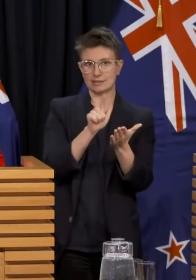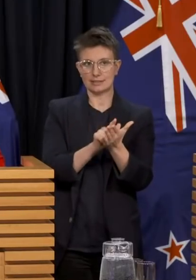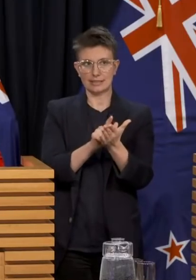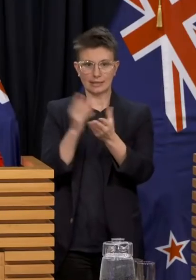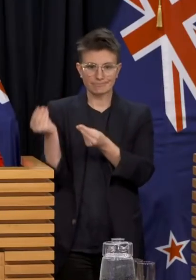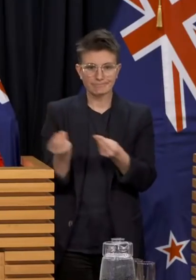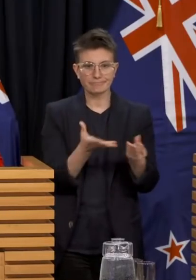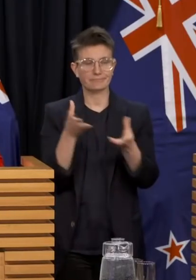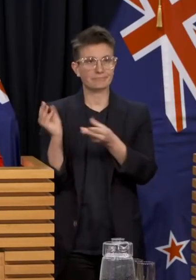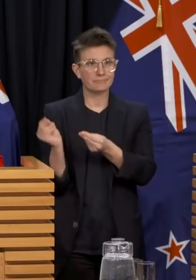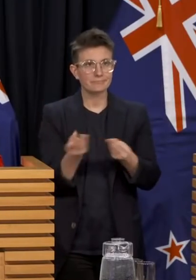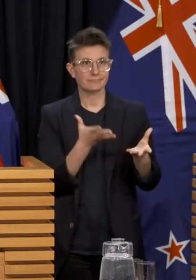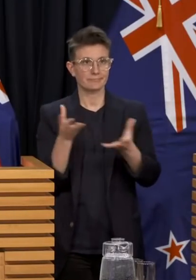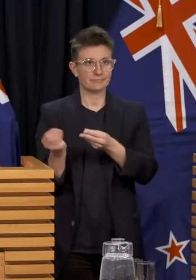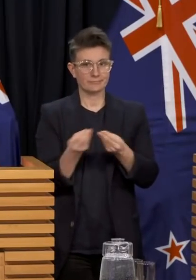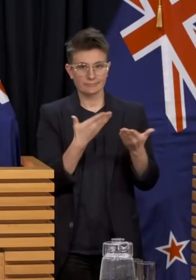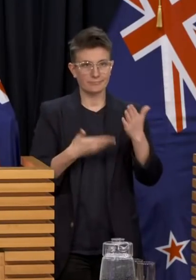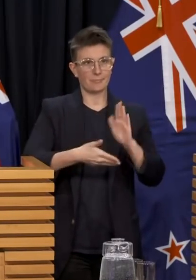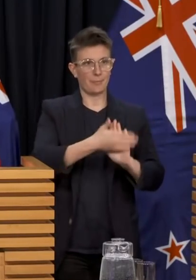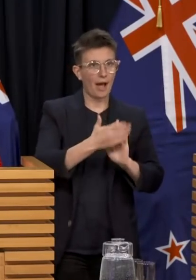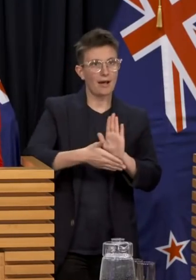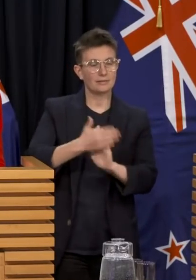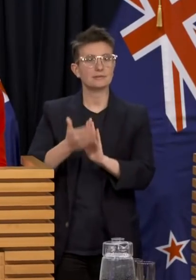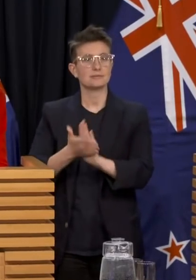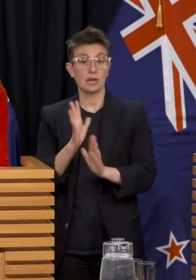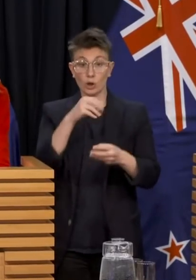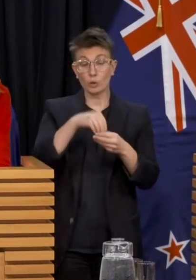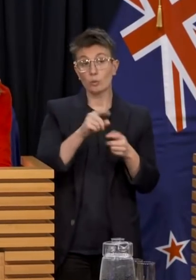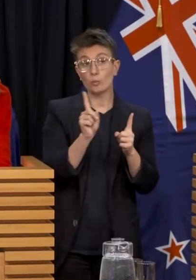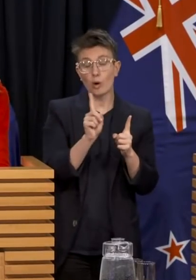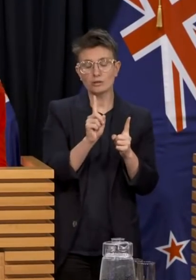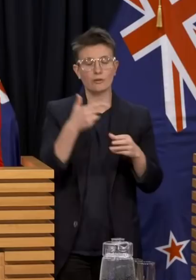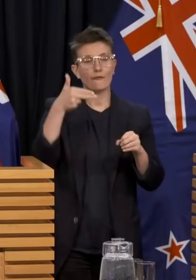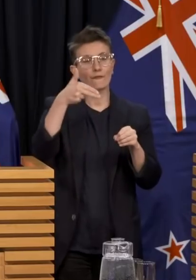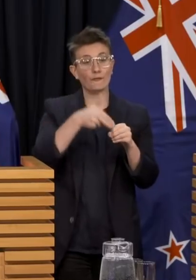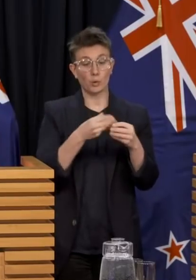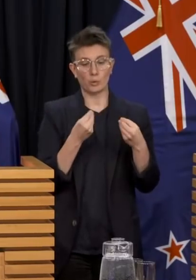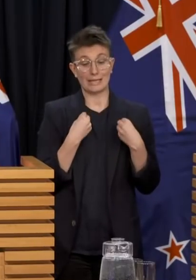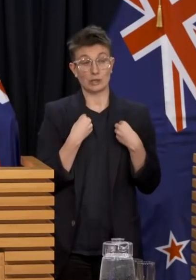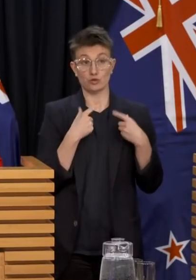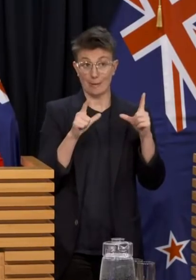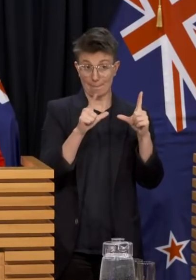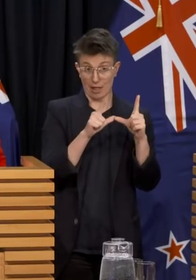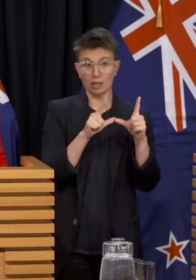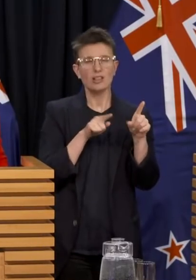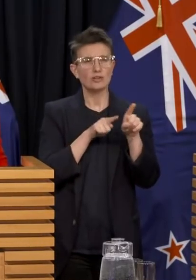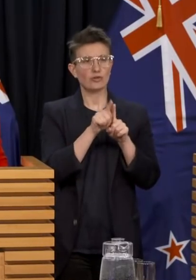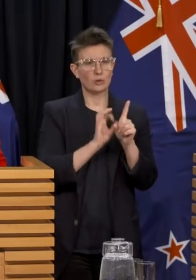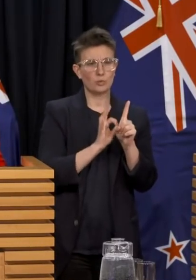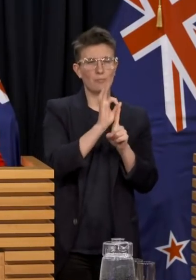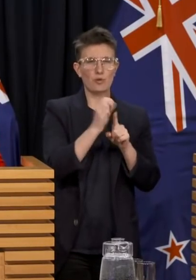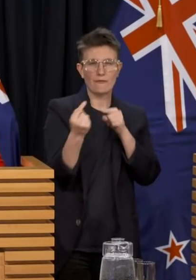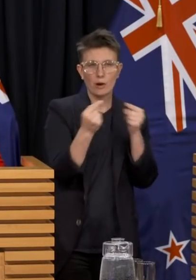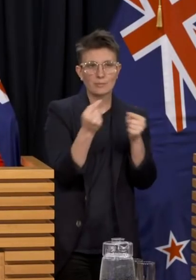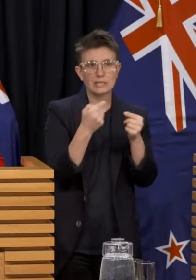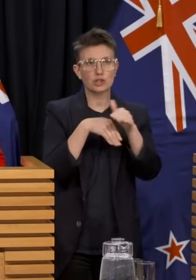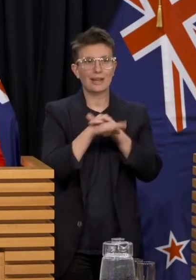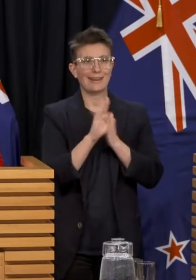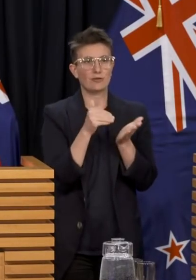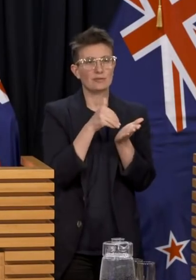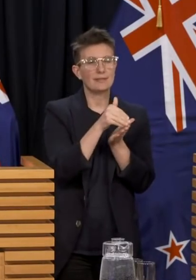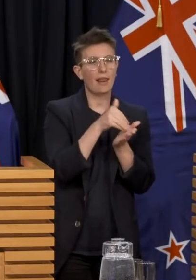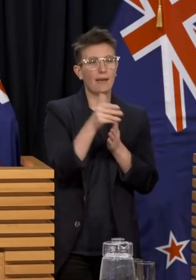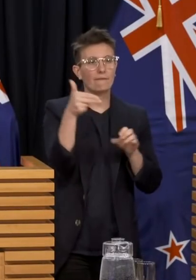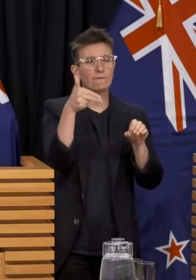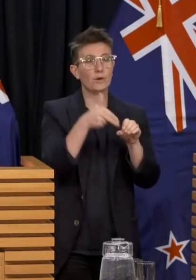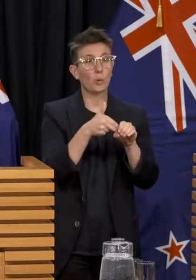their final stages, including the fuel industry bill that legislates to improve competition in the retail fuel market, and